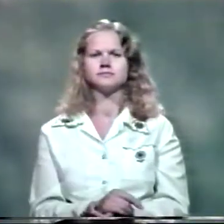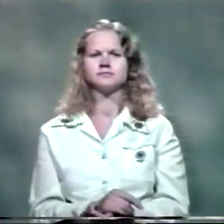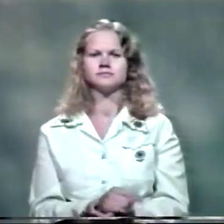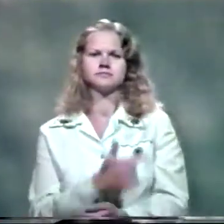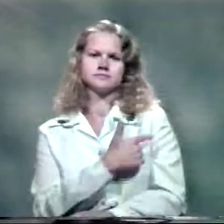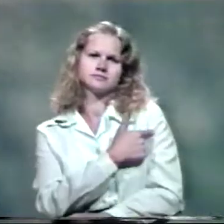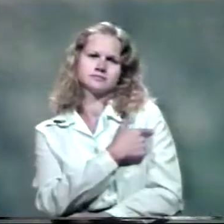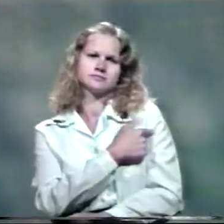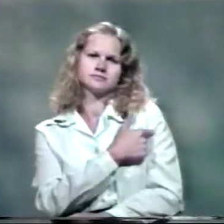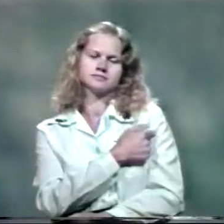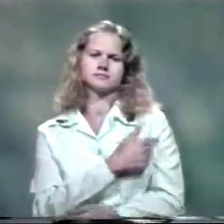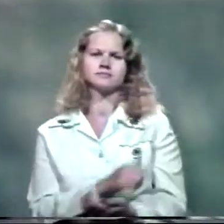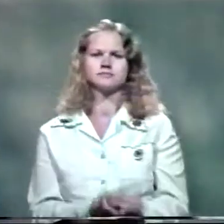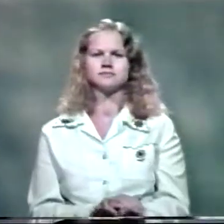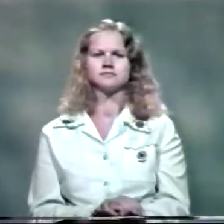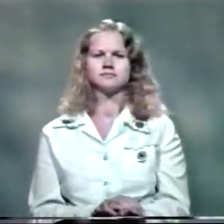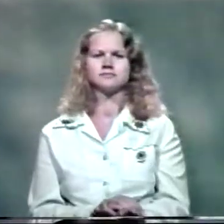Coke. Coke.